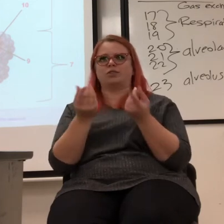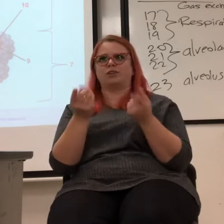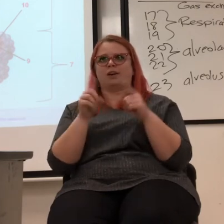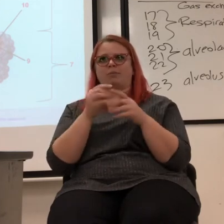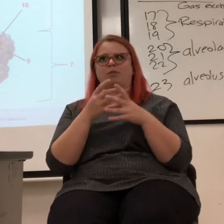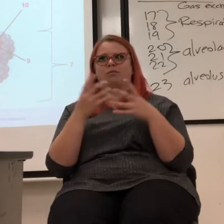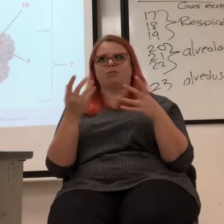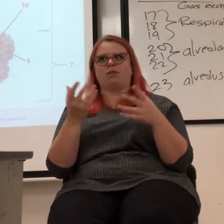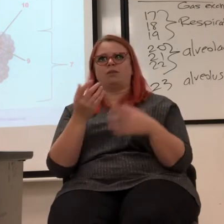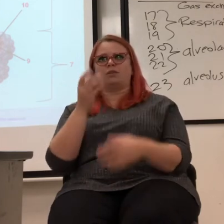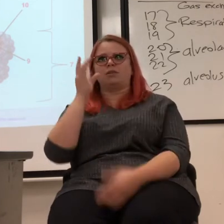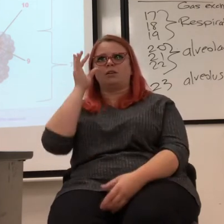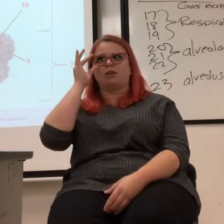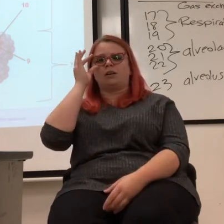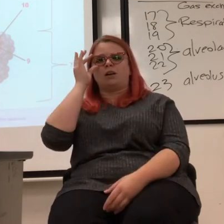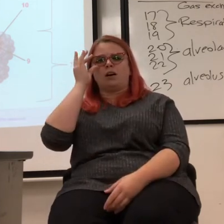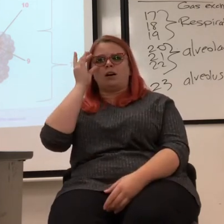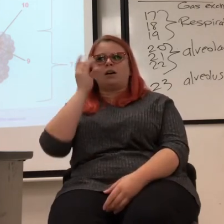Maybe the